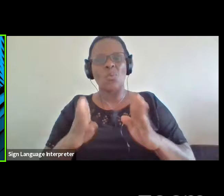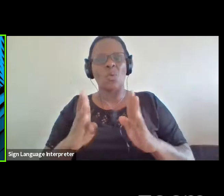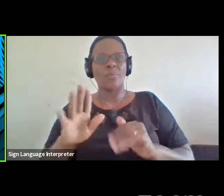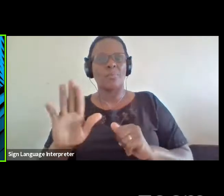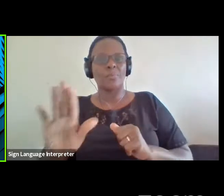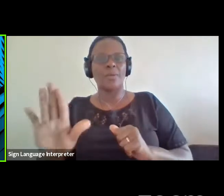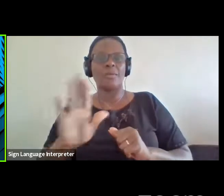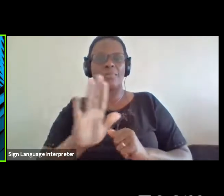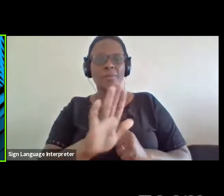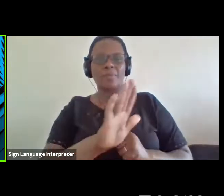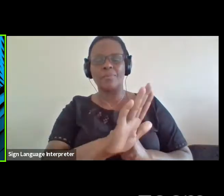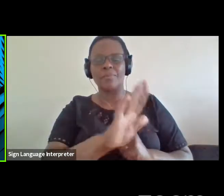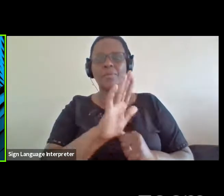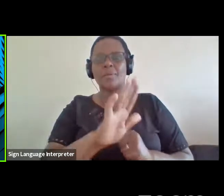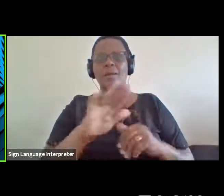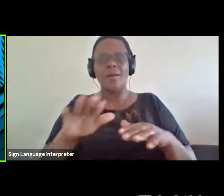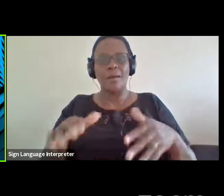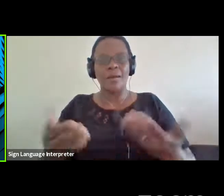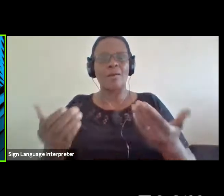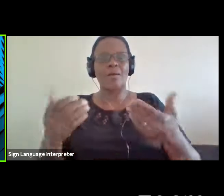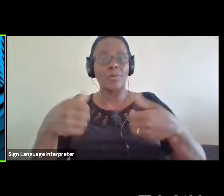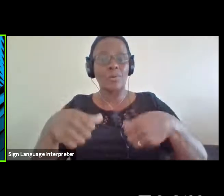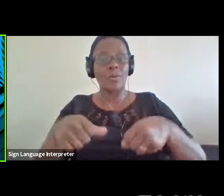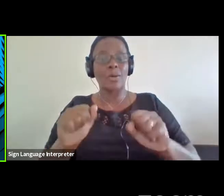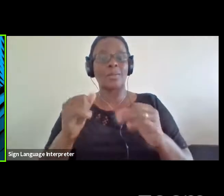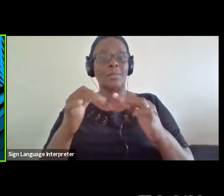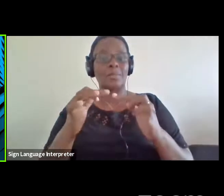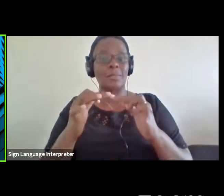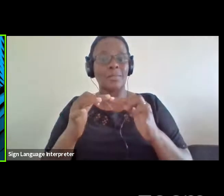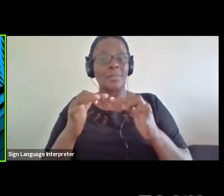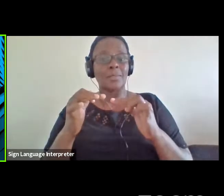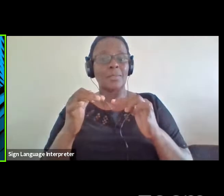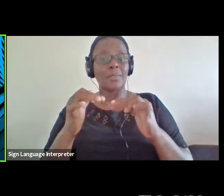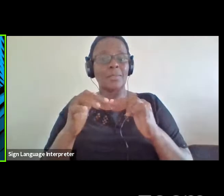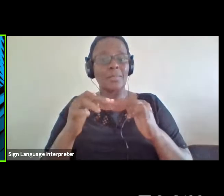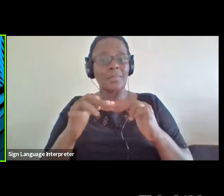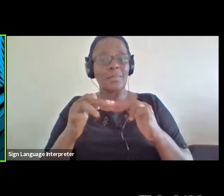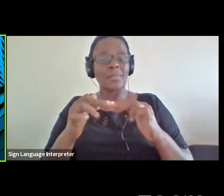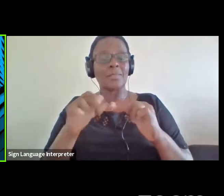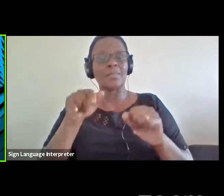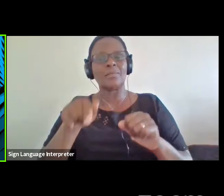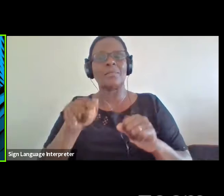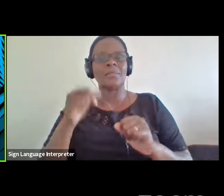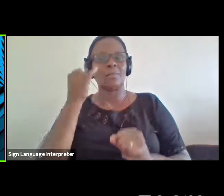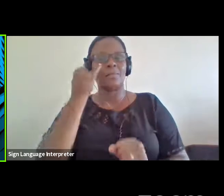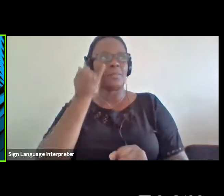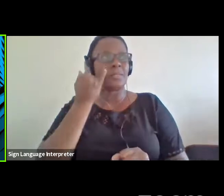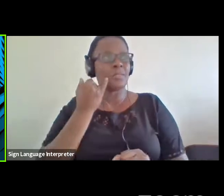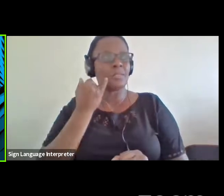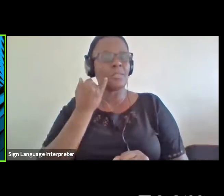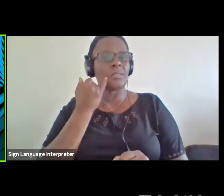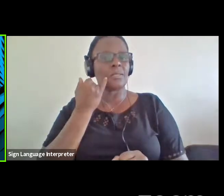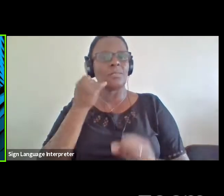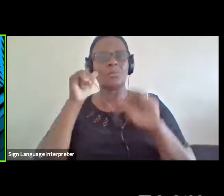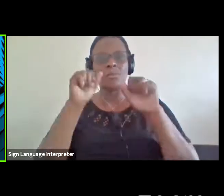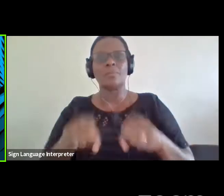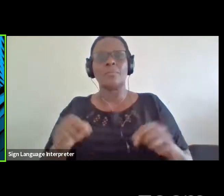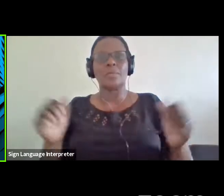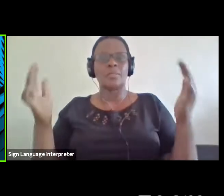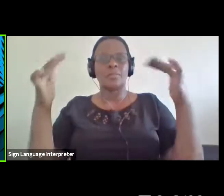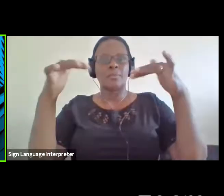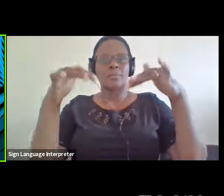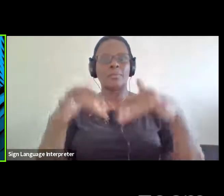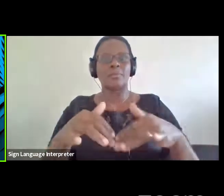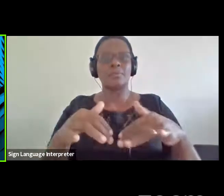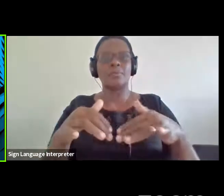online connectivity. This is a serious issue that we should all care about. We all need to come together through a sense of